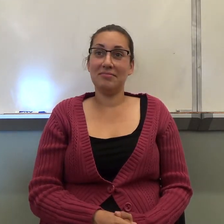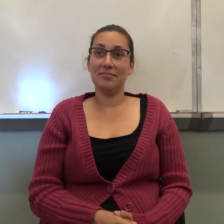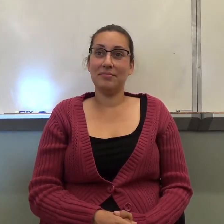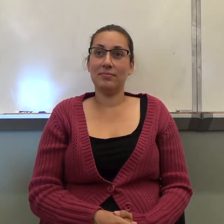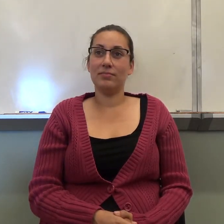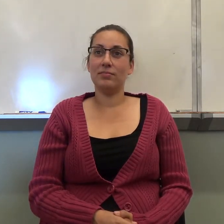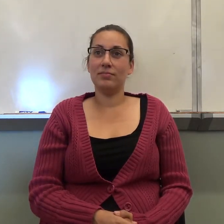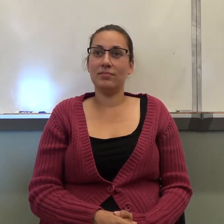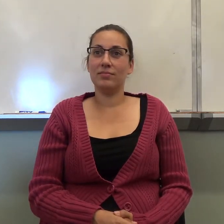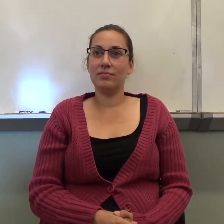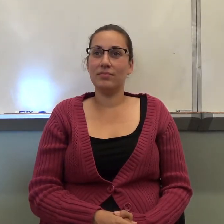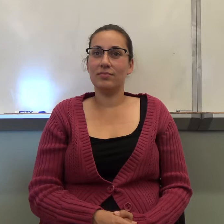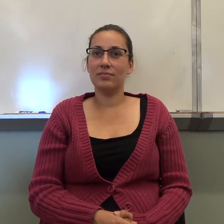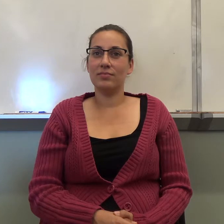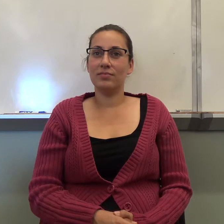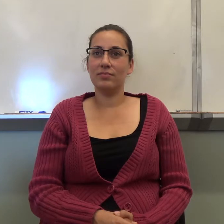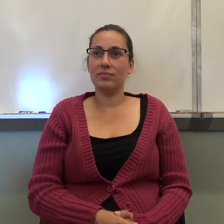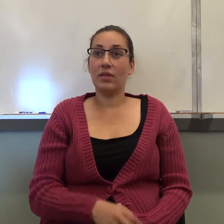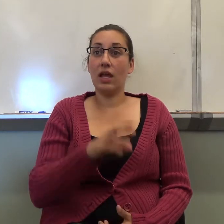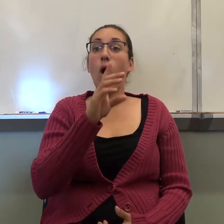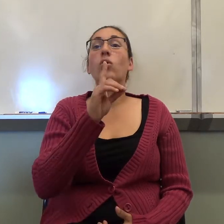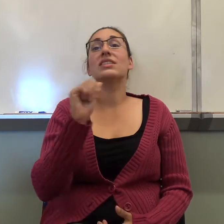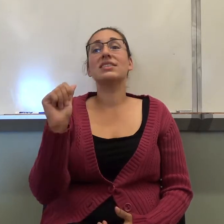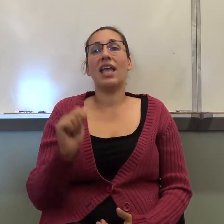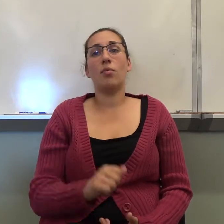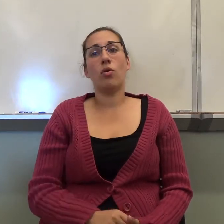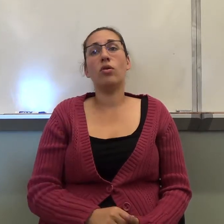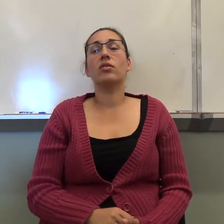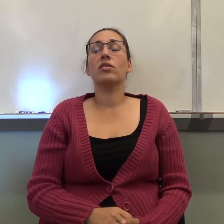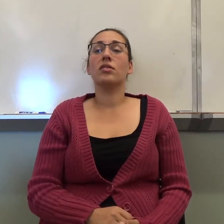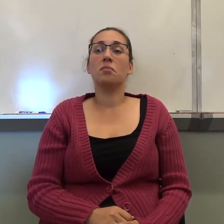The second thing is what's called like terms.